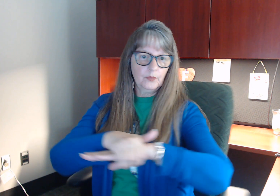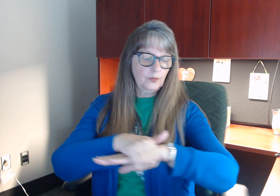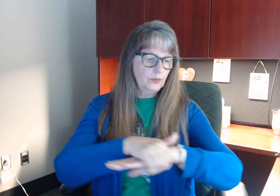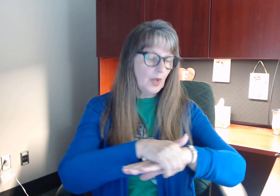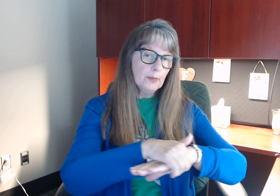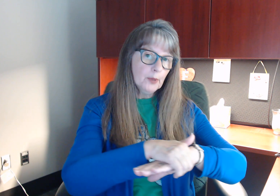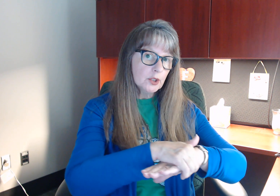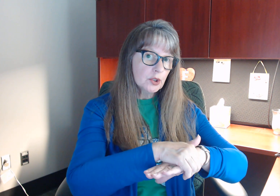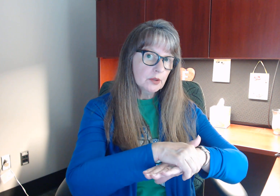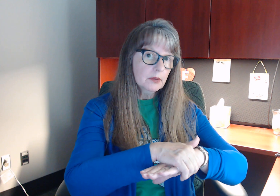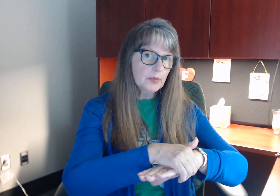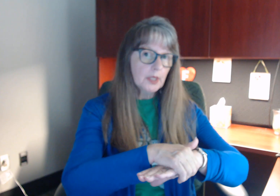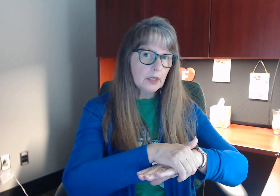Not British, but English.